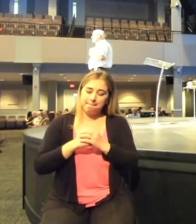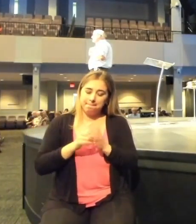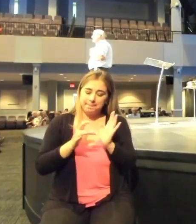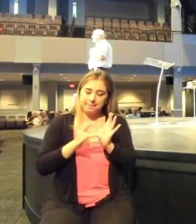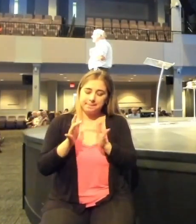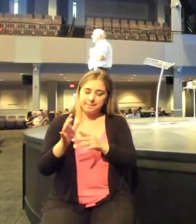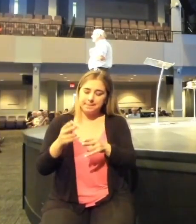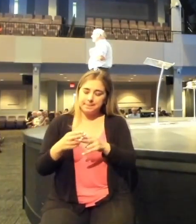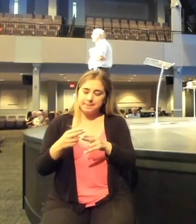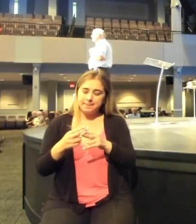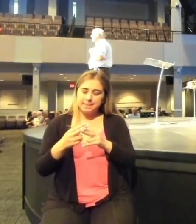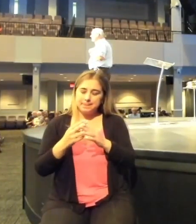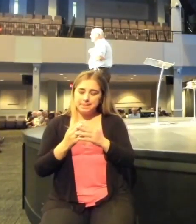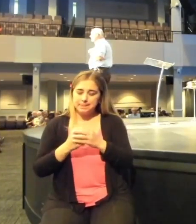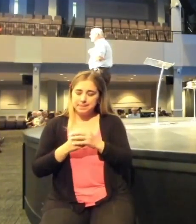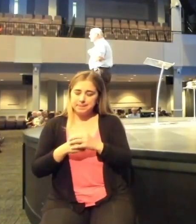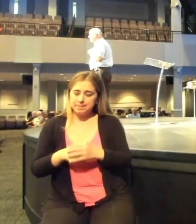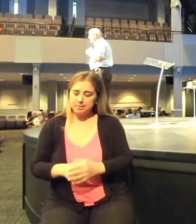in Jesus' name.